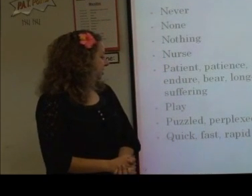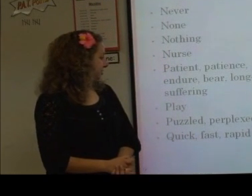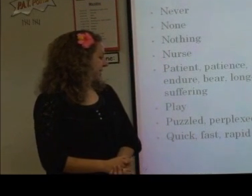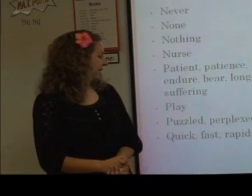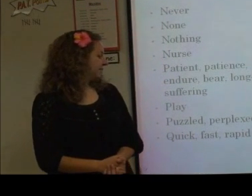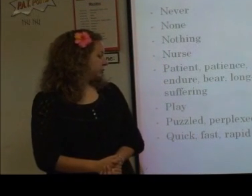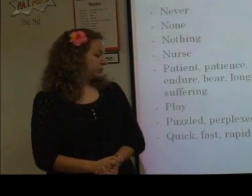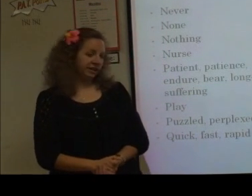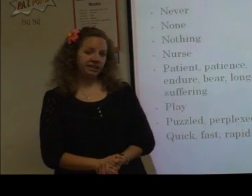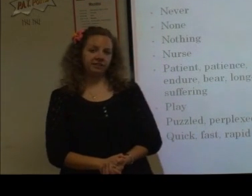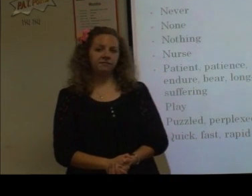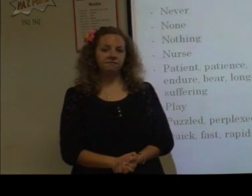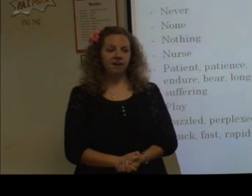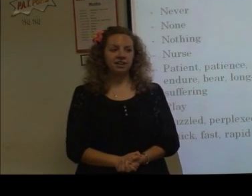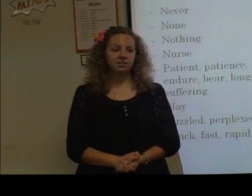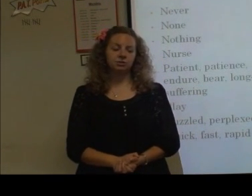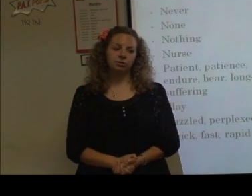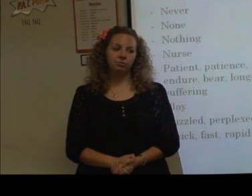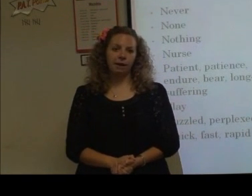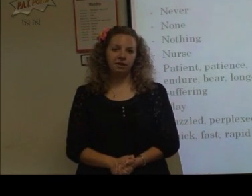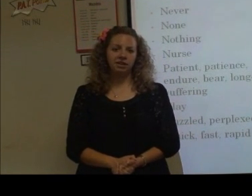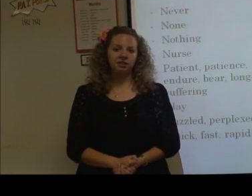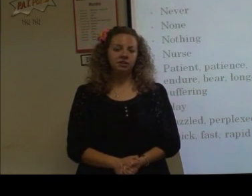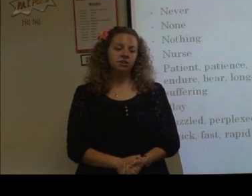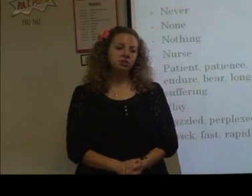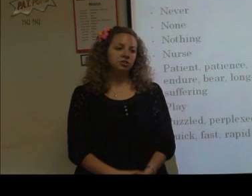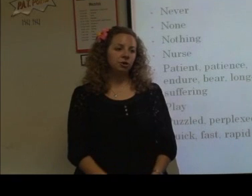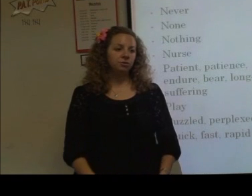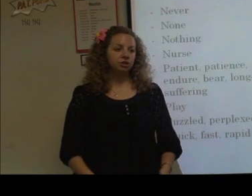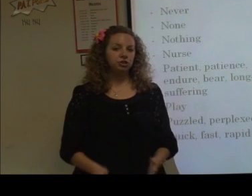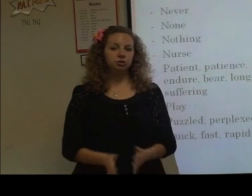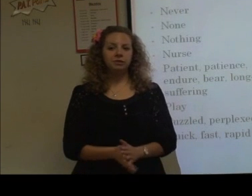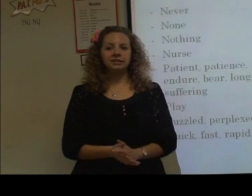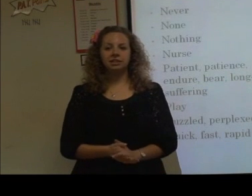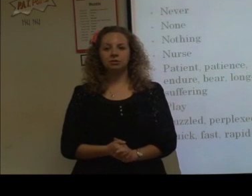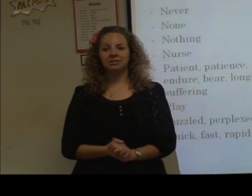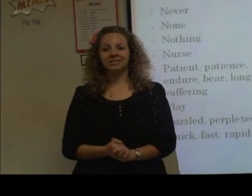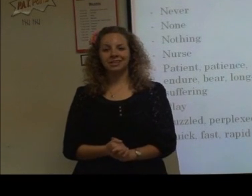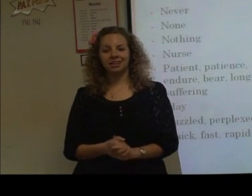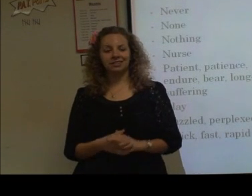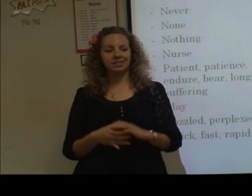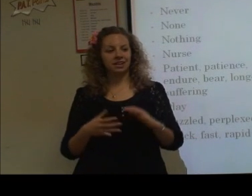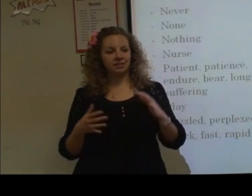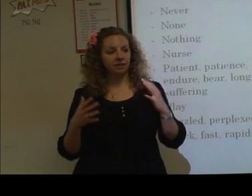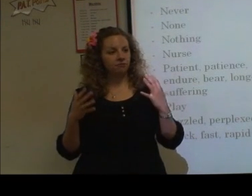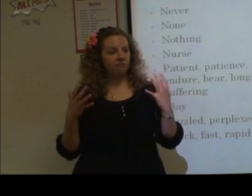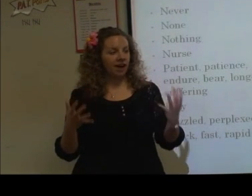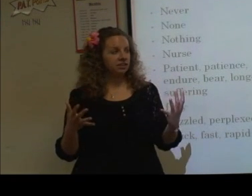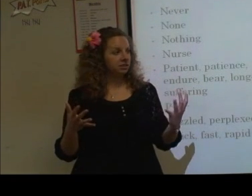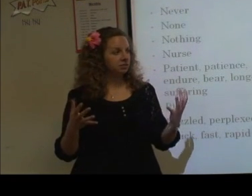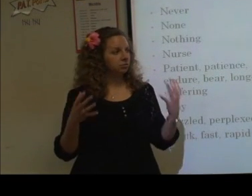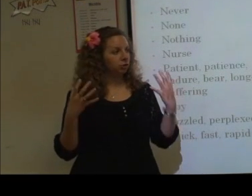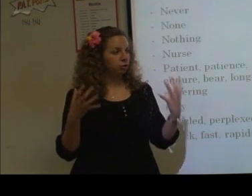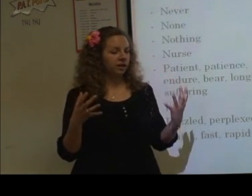Then we have quick, fast, or rapid. So there's 2 ways that you can sign the sign like fast or quick.